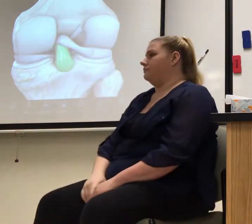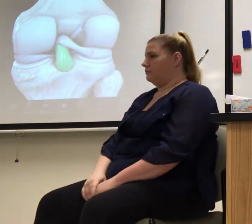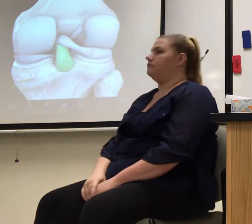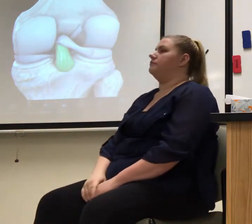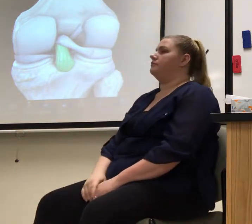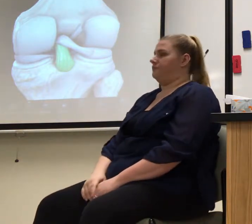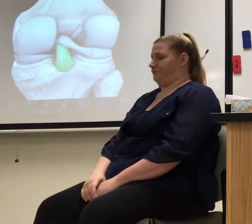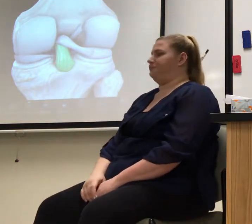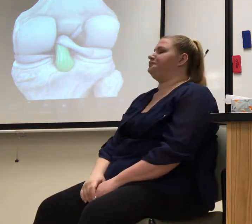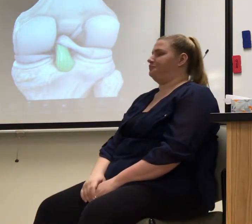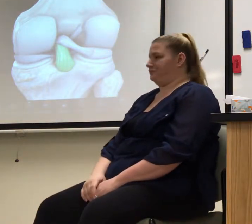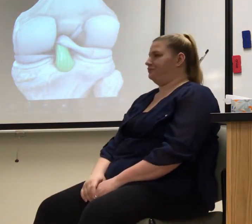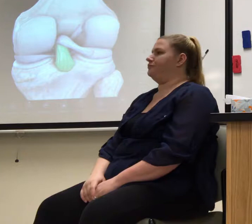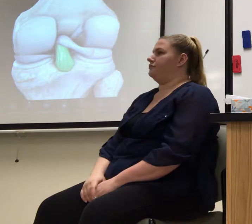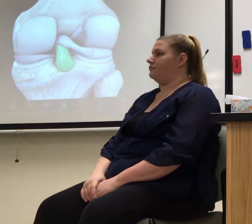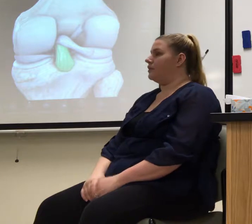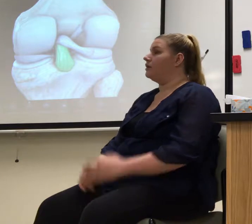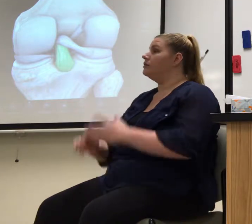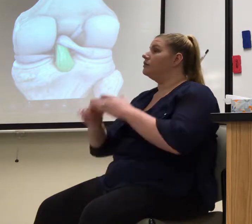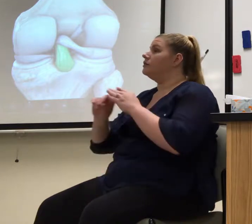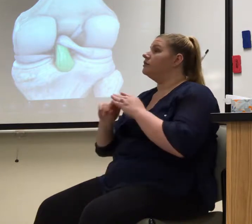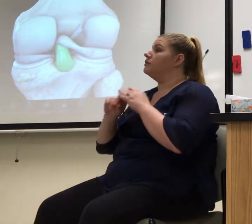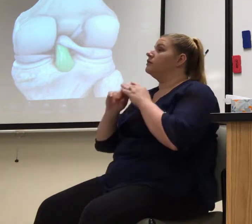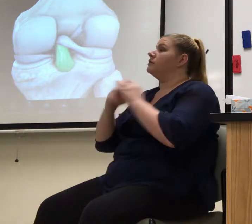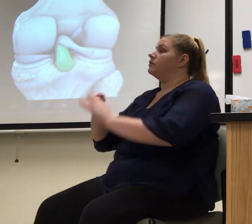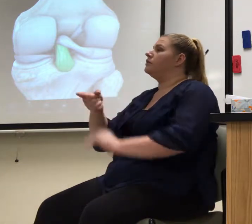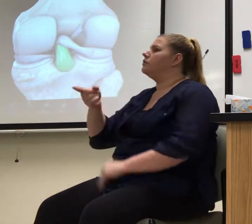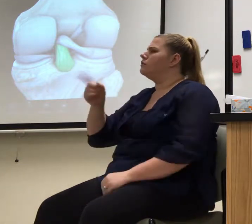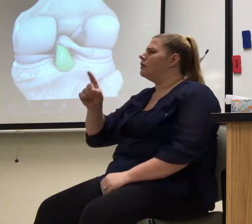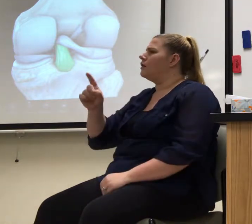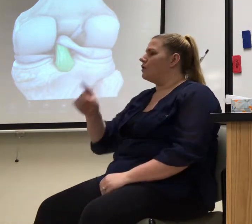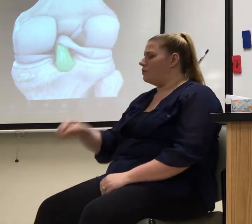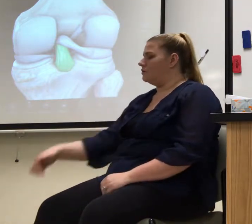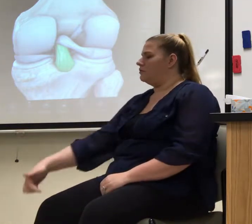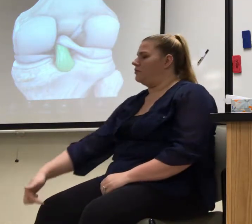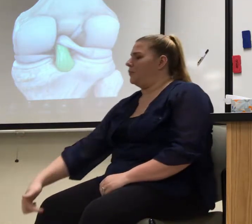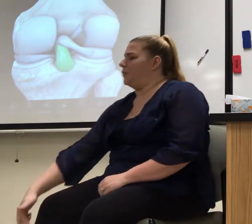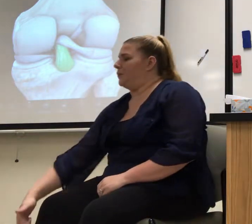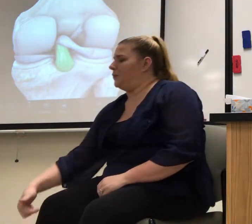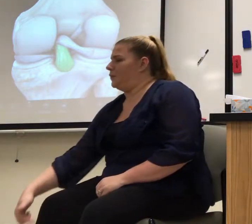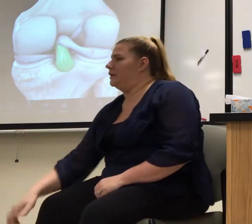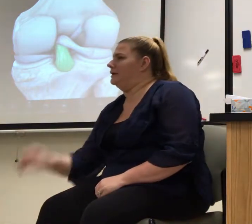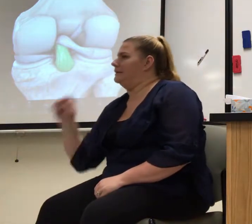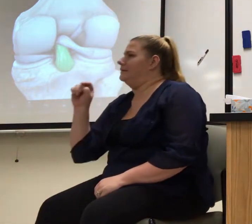It starts on the tibia and goes forward to the femur.